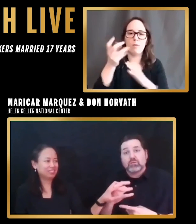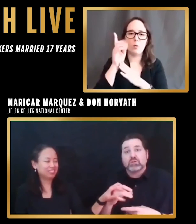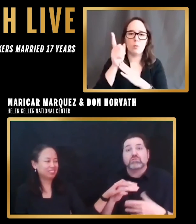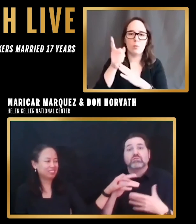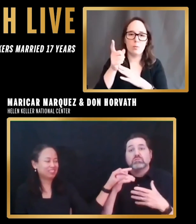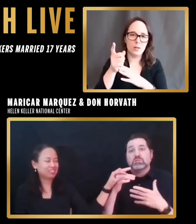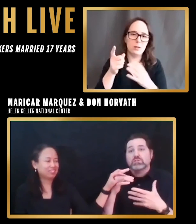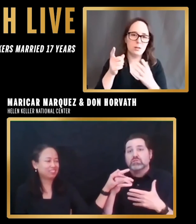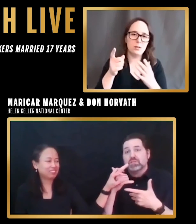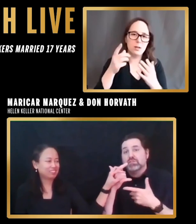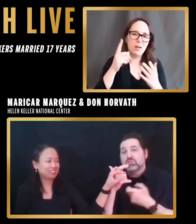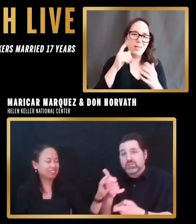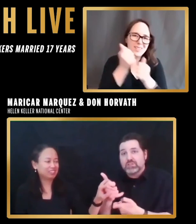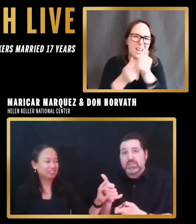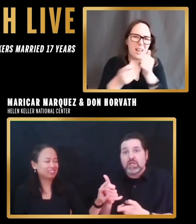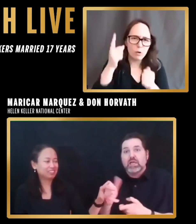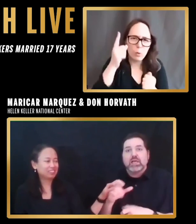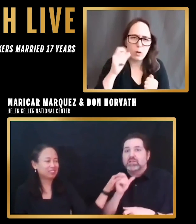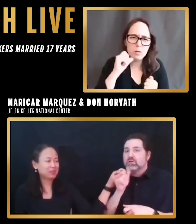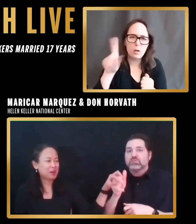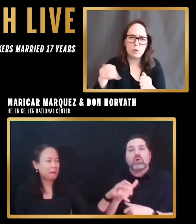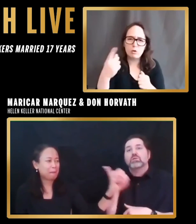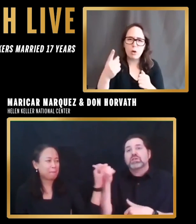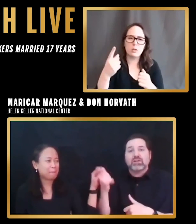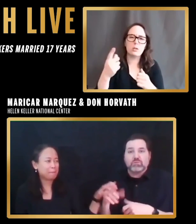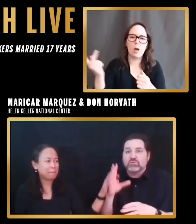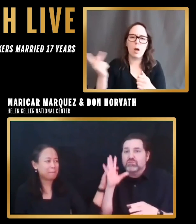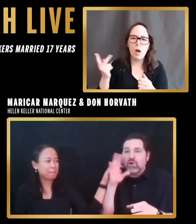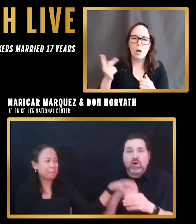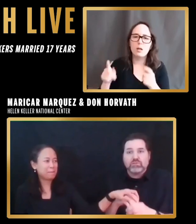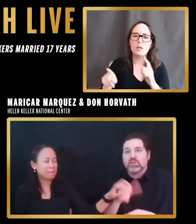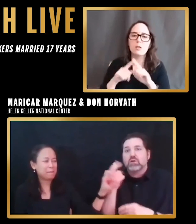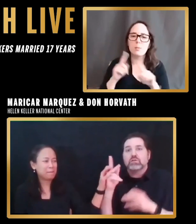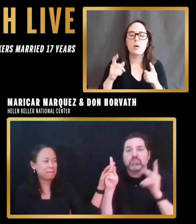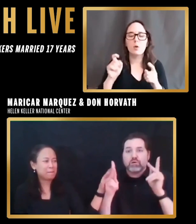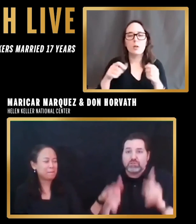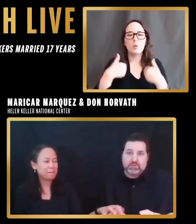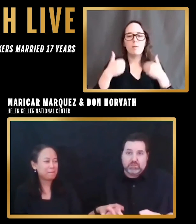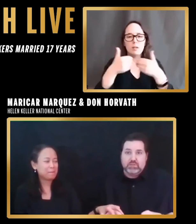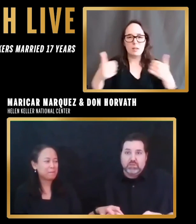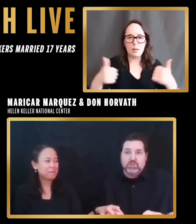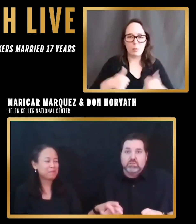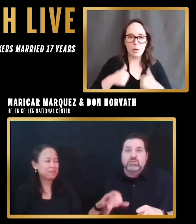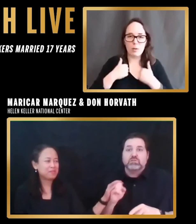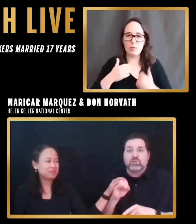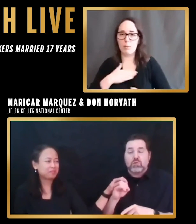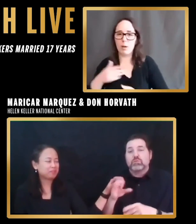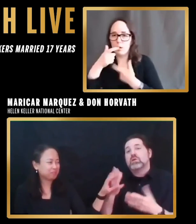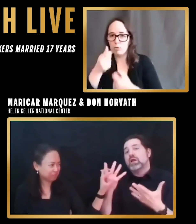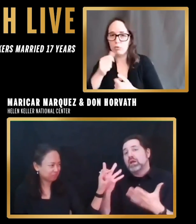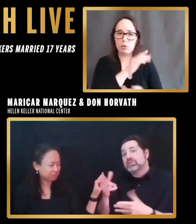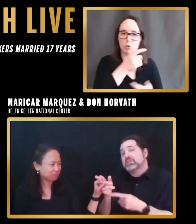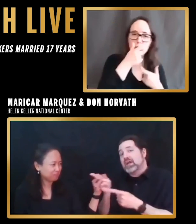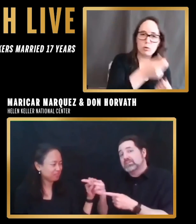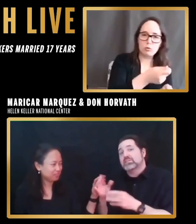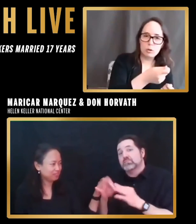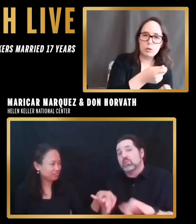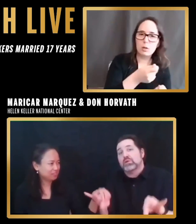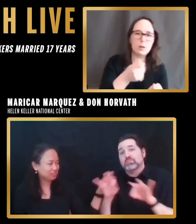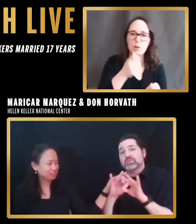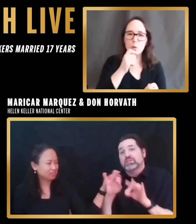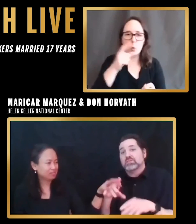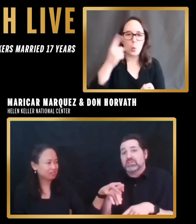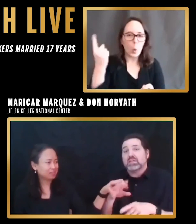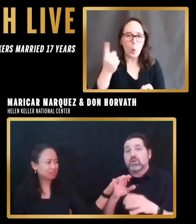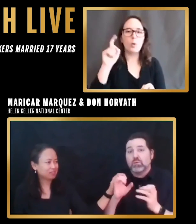like, what you're interested in. It doesn't always have to involve the other person. So I think that's the